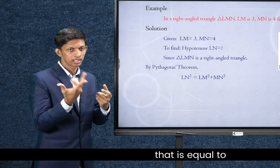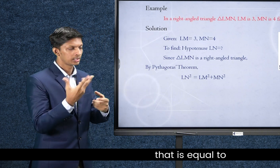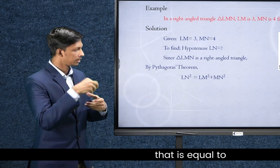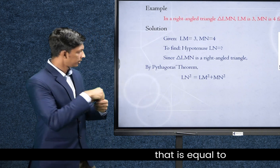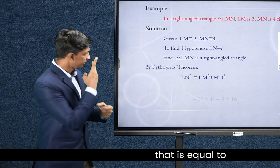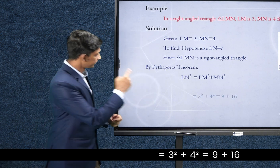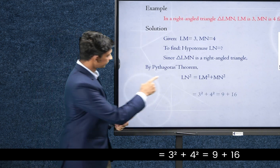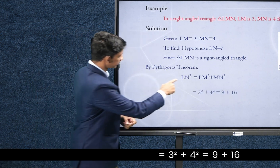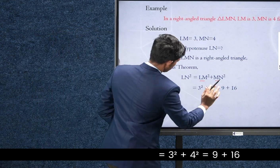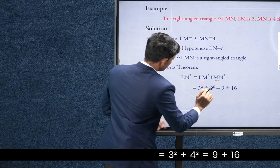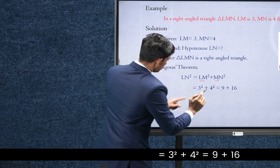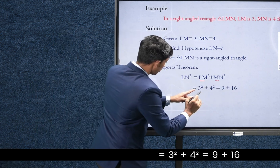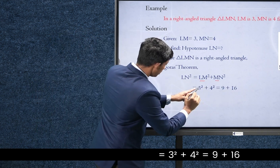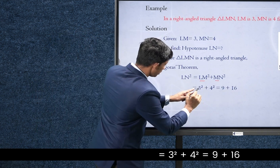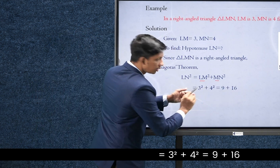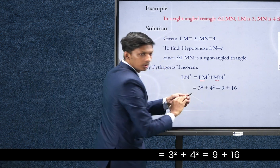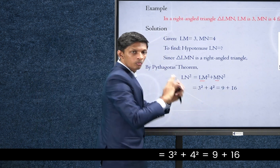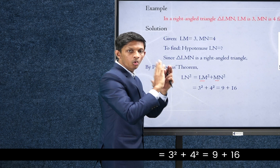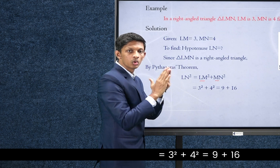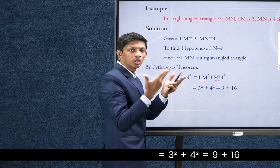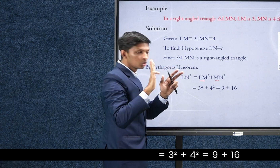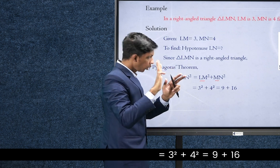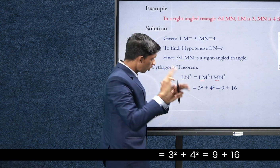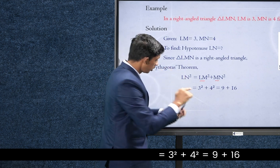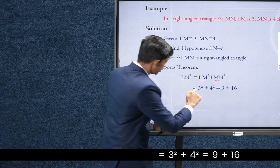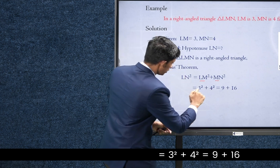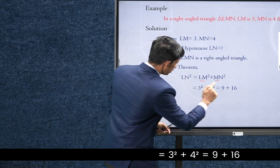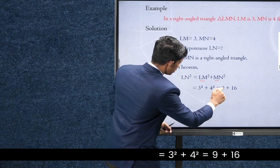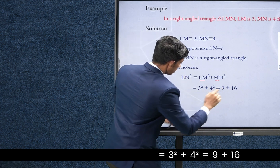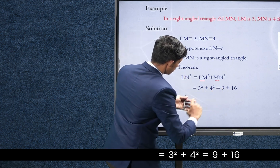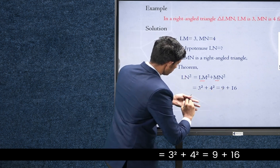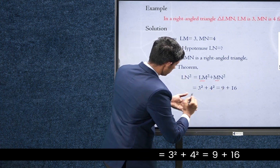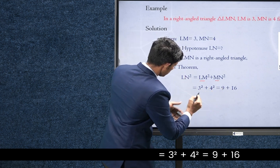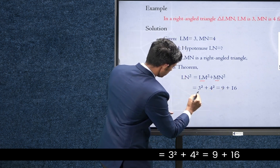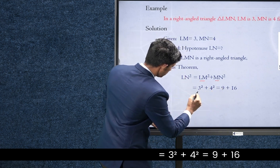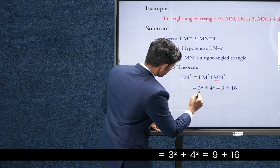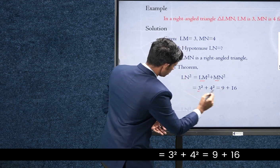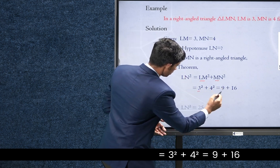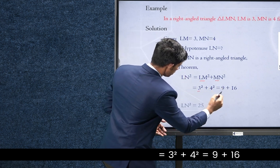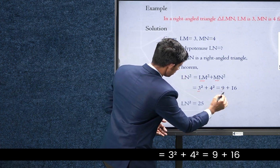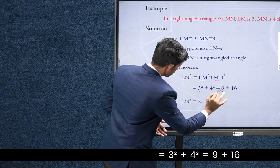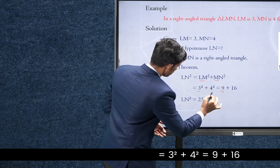That is equal to 3 square plus 4 square, which is equal to 9 plus 16.